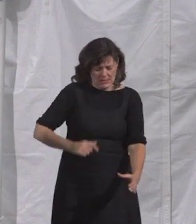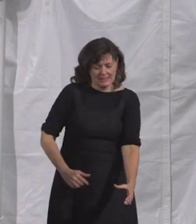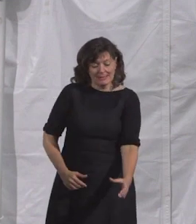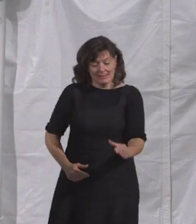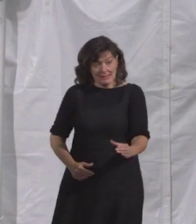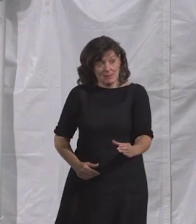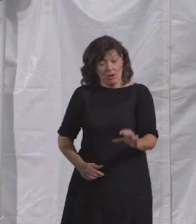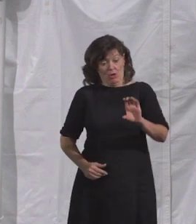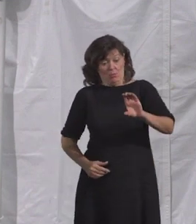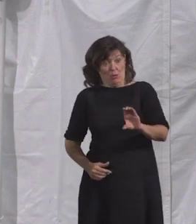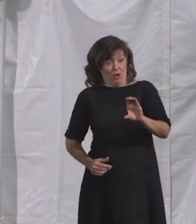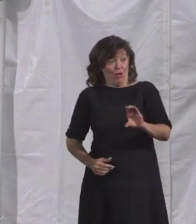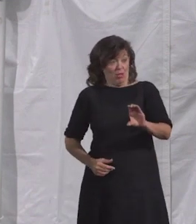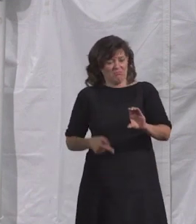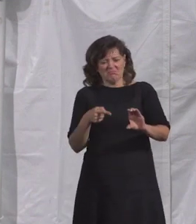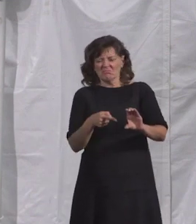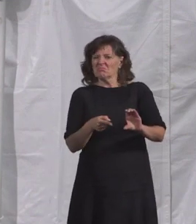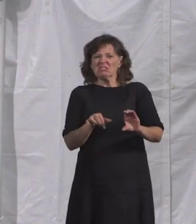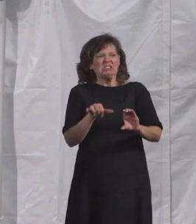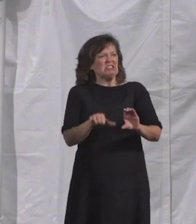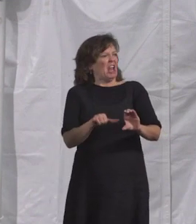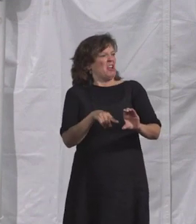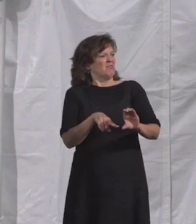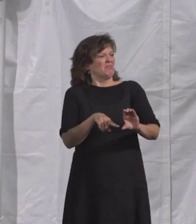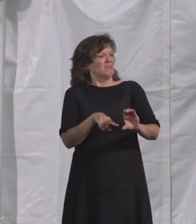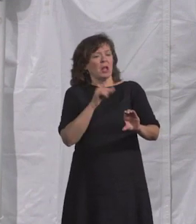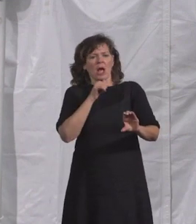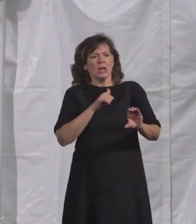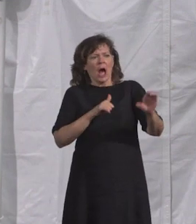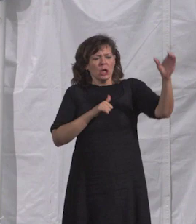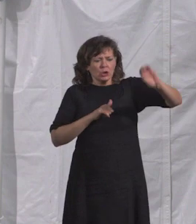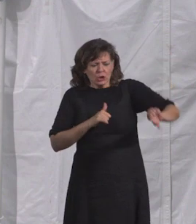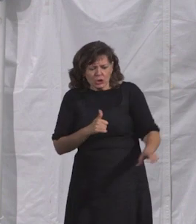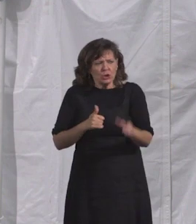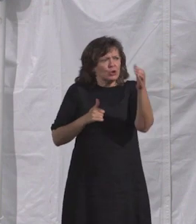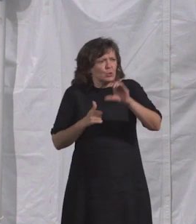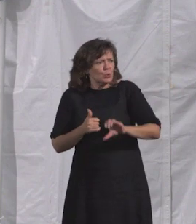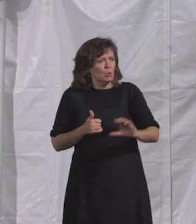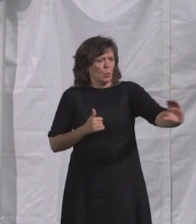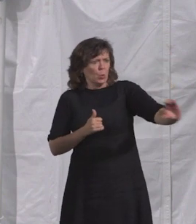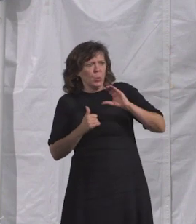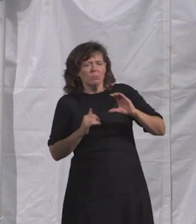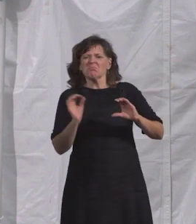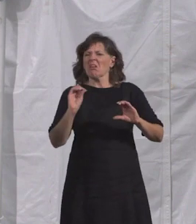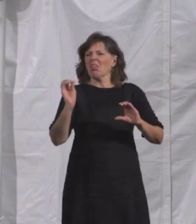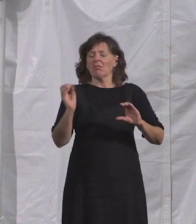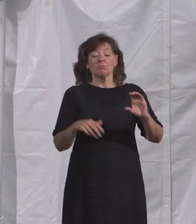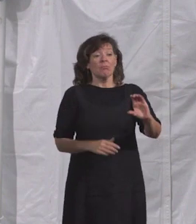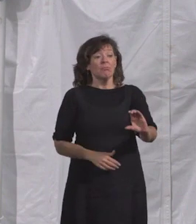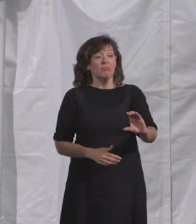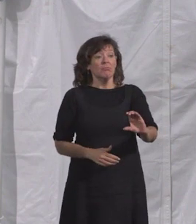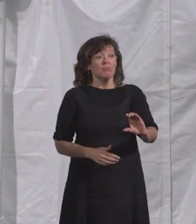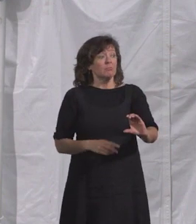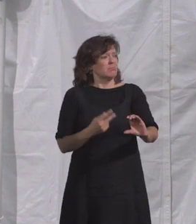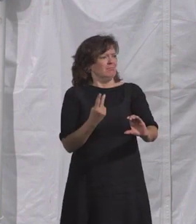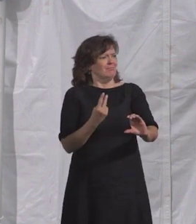you at 90 miles an hour. It's not sinking. It's not sliding. It's not corkscrewing. It's just sitting there.